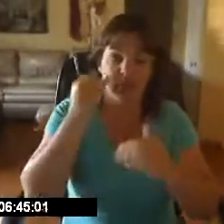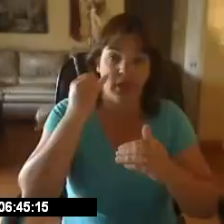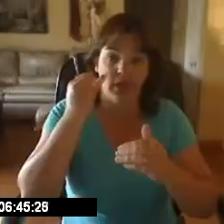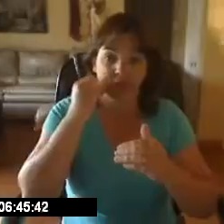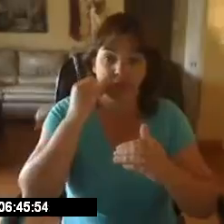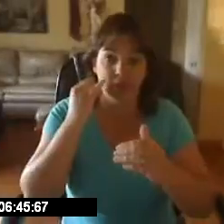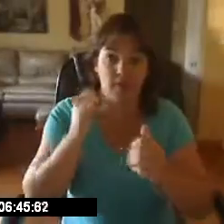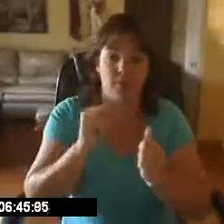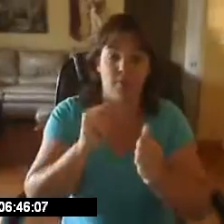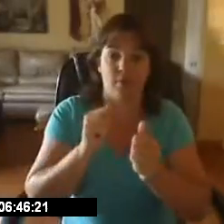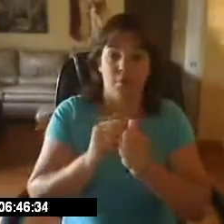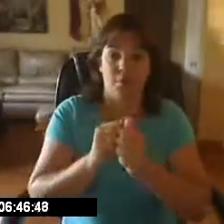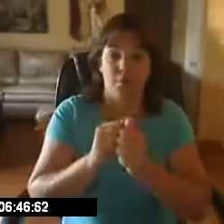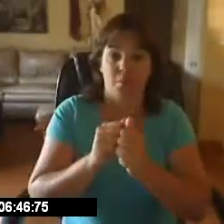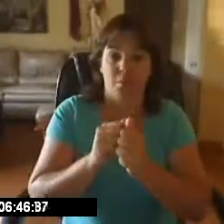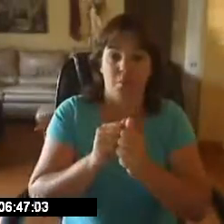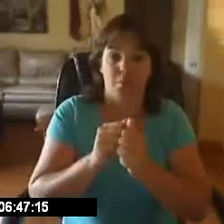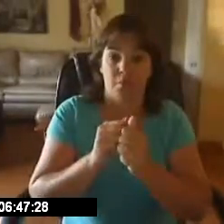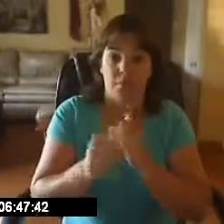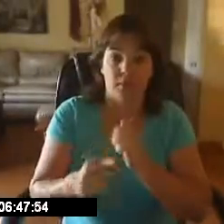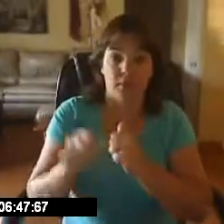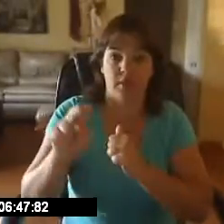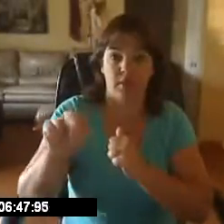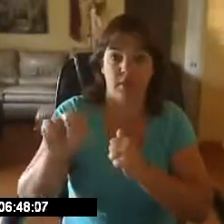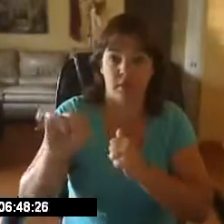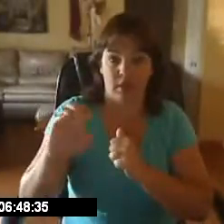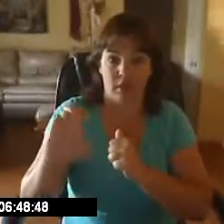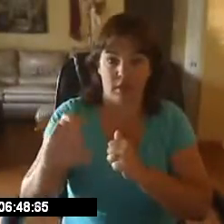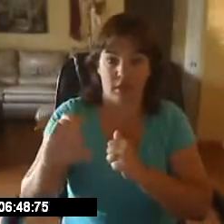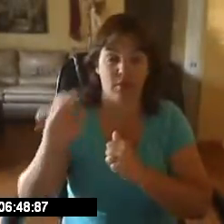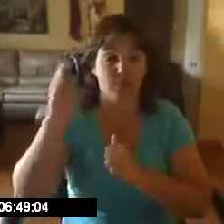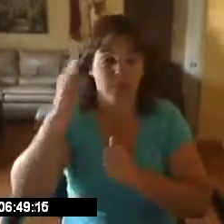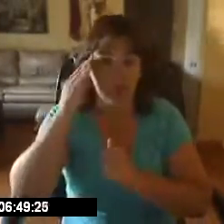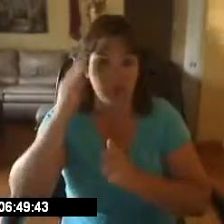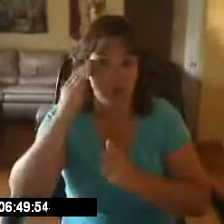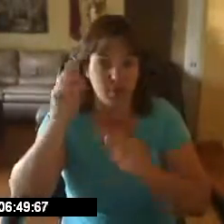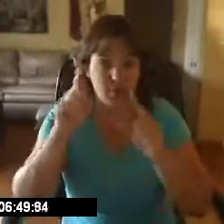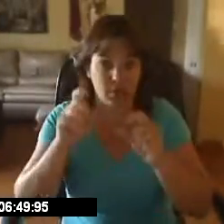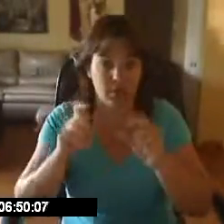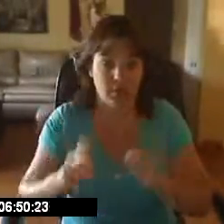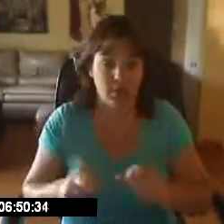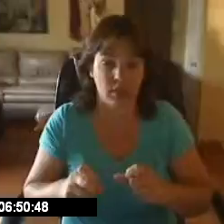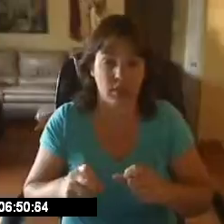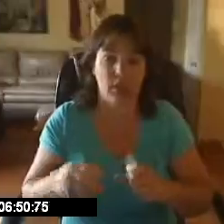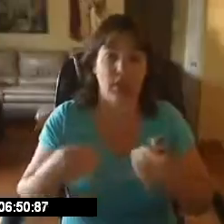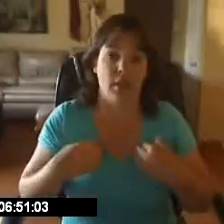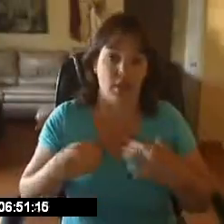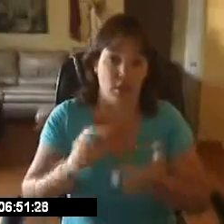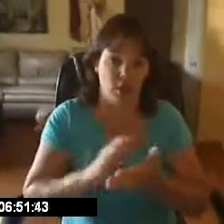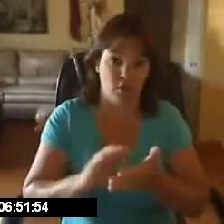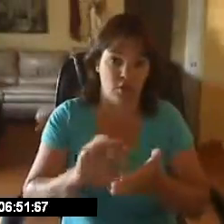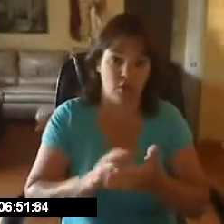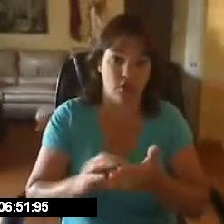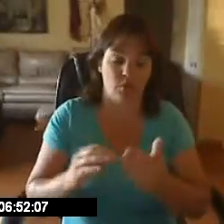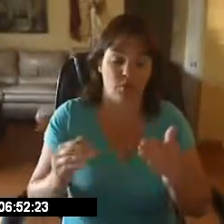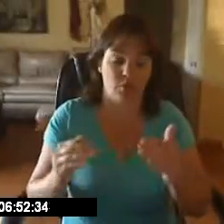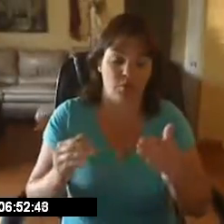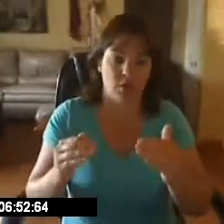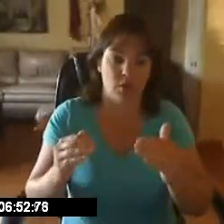have passed the NIC knowledge exam, you have scored within a standard range of professional interpreter on the